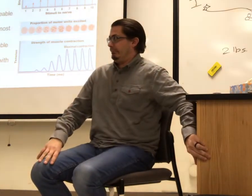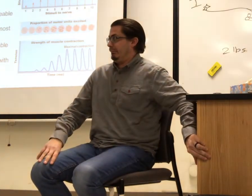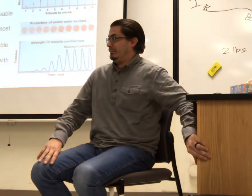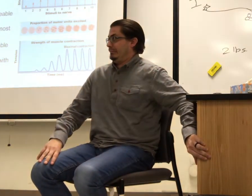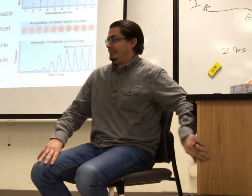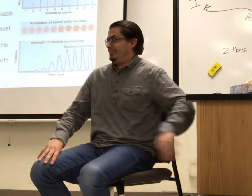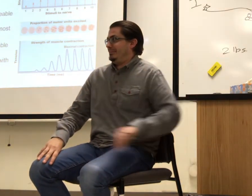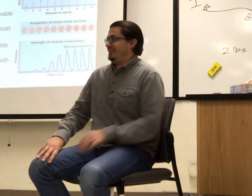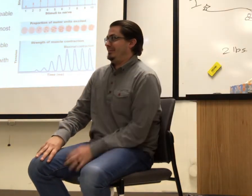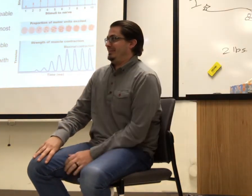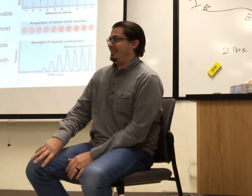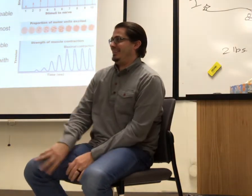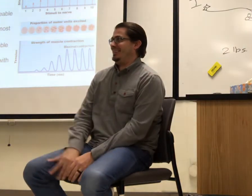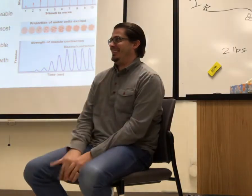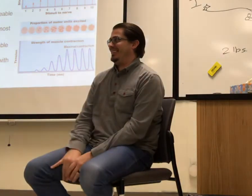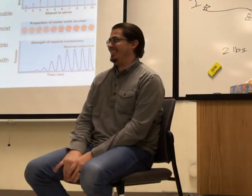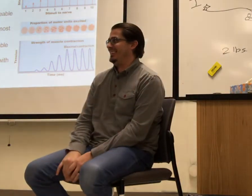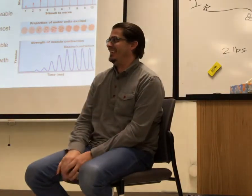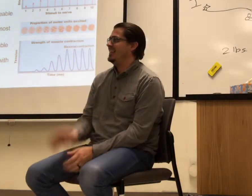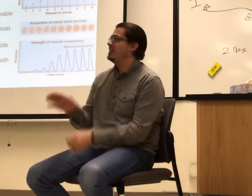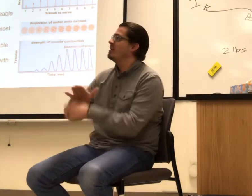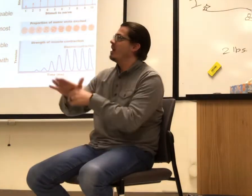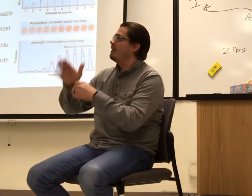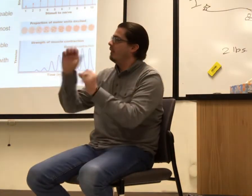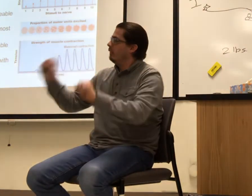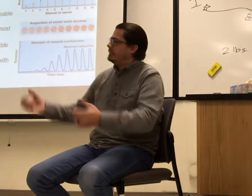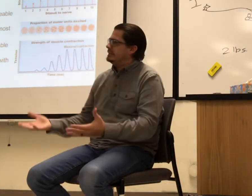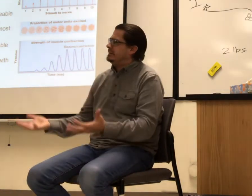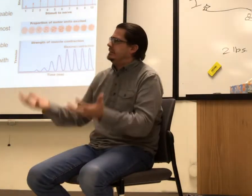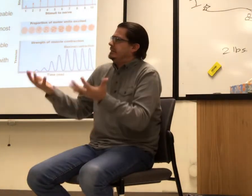maybe that's enough to move the 100 pounds.